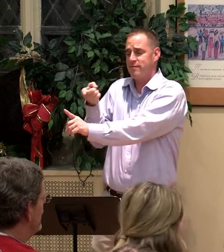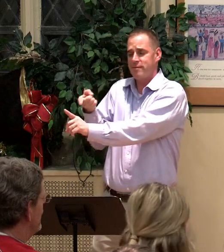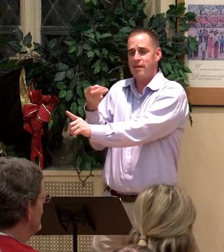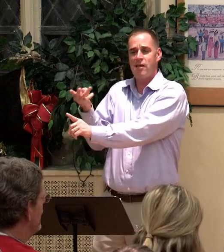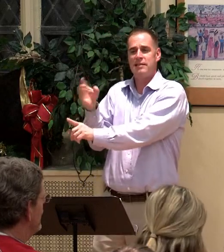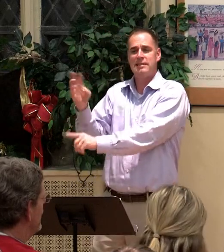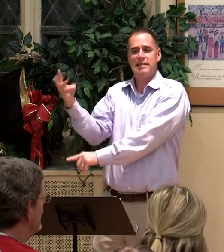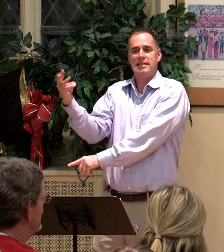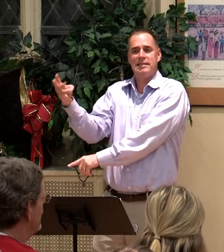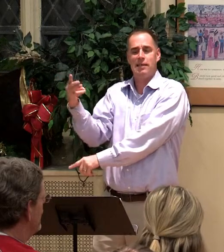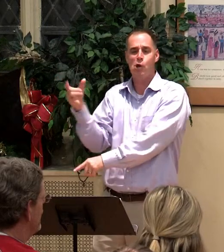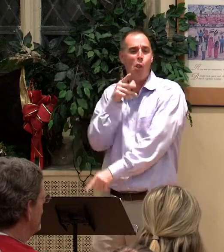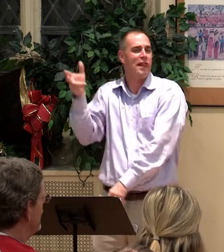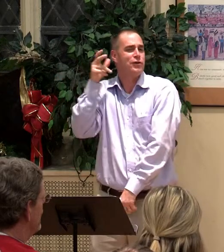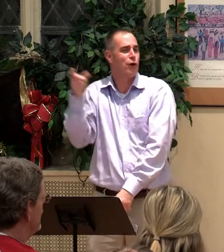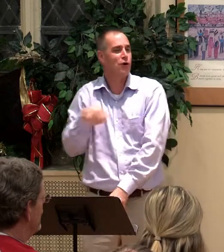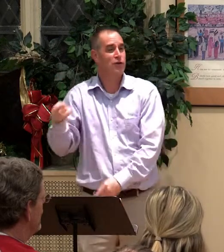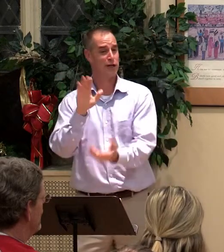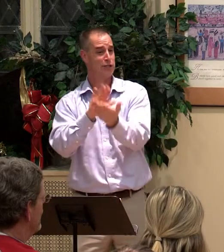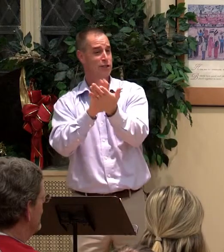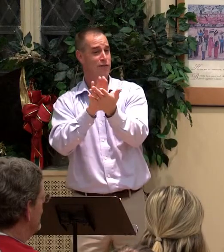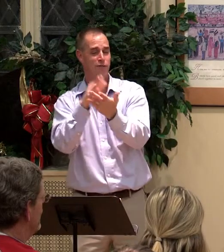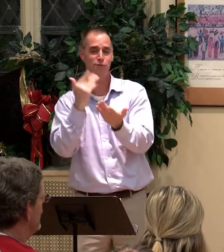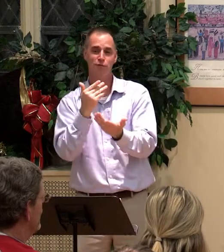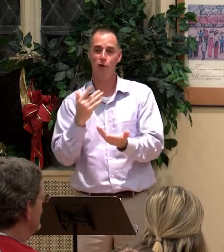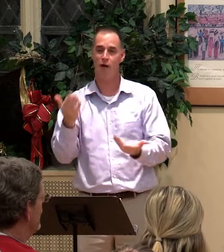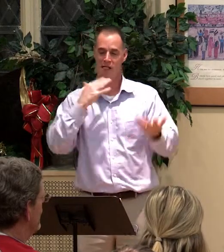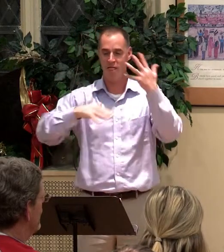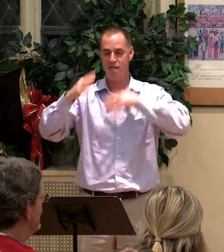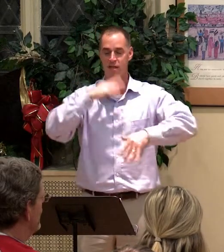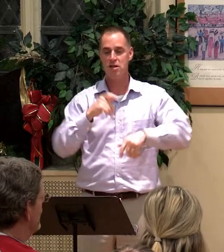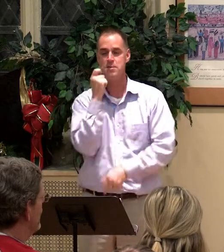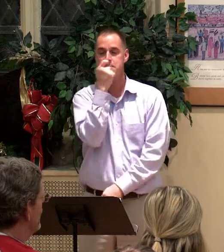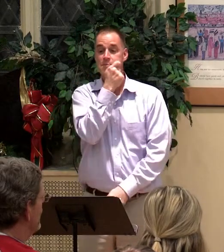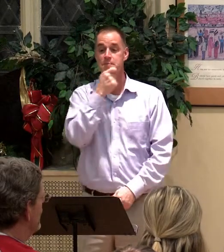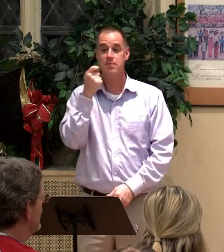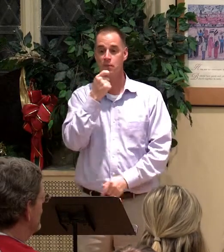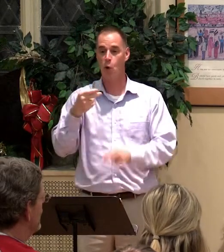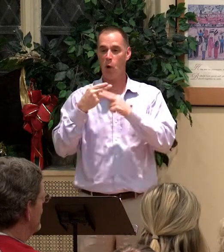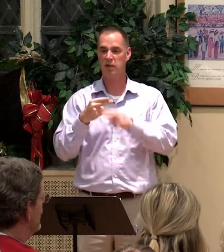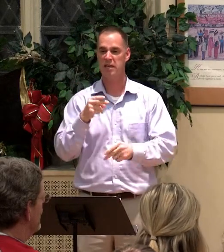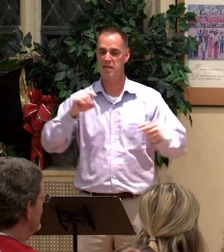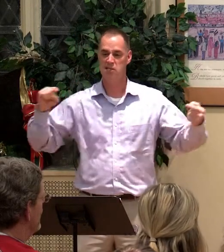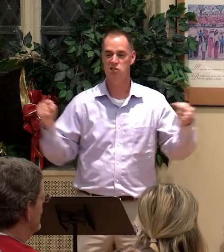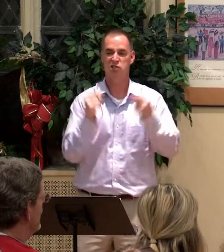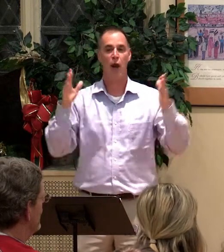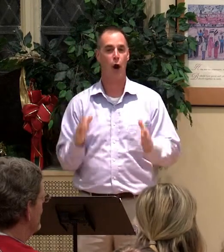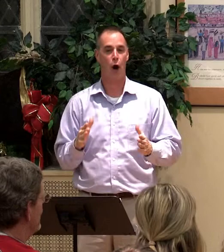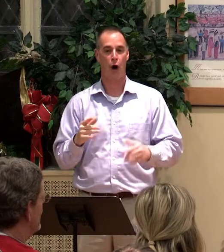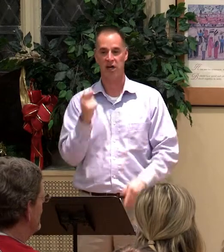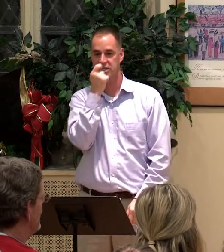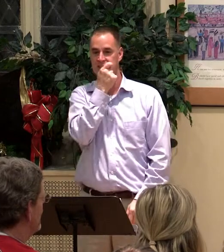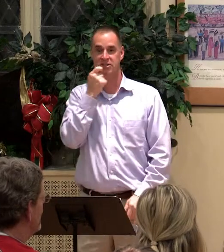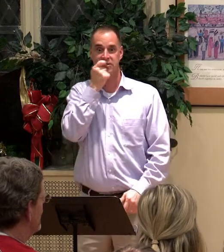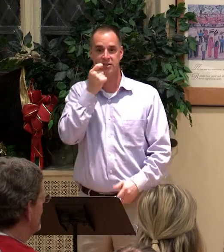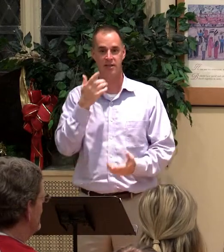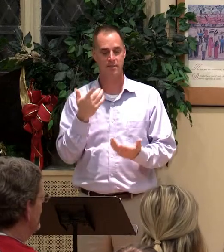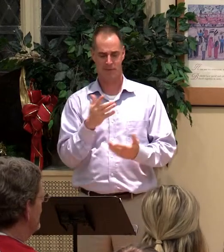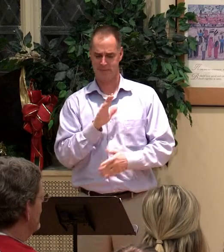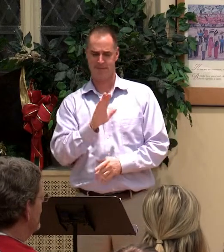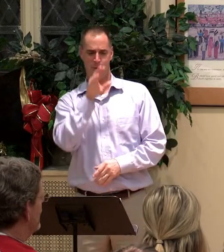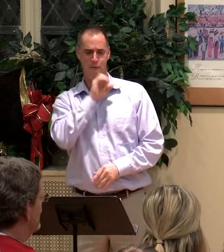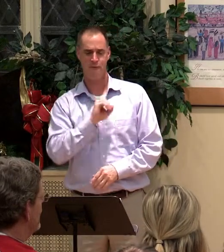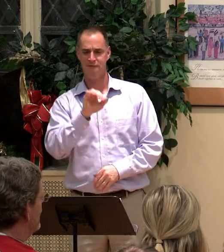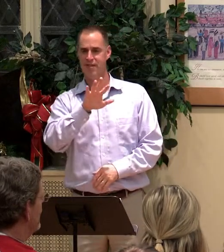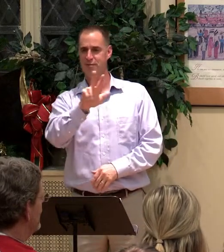don't listen to her when she cheers you for wearing your latest red lipstick called Sinner. You're